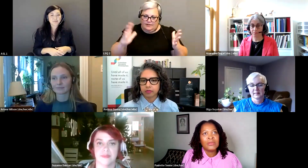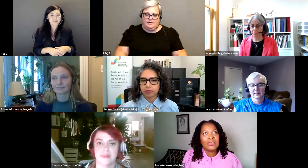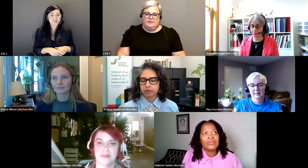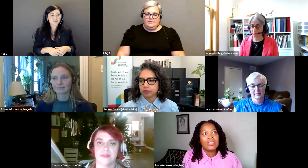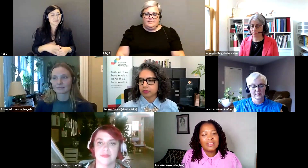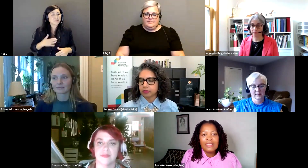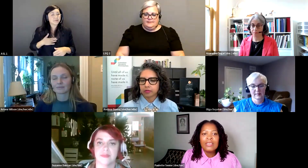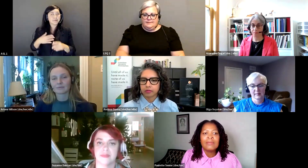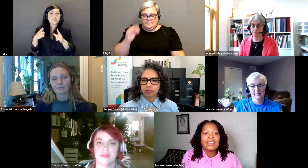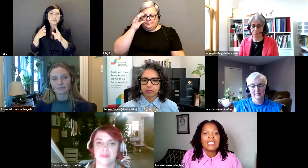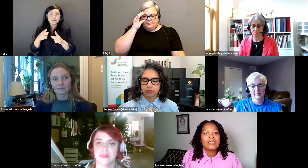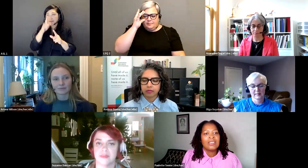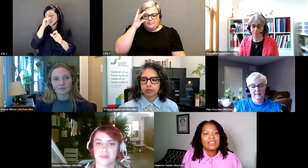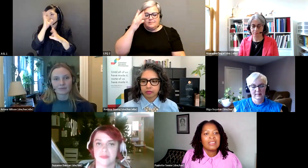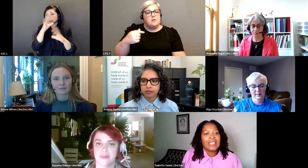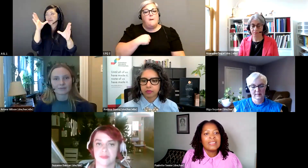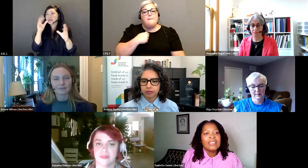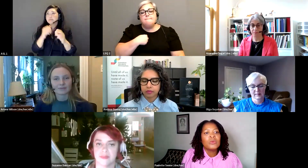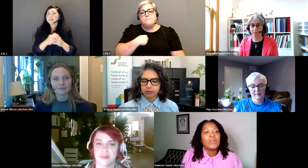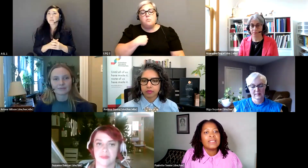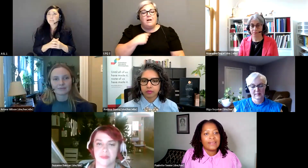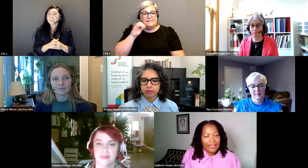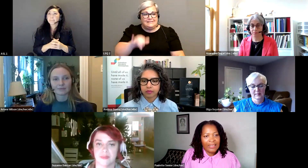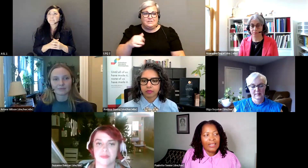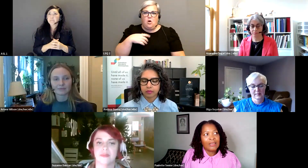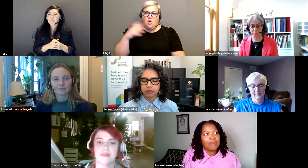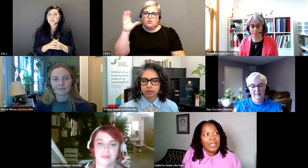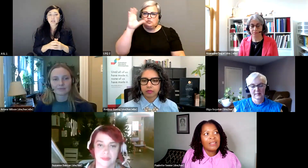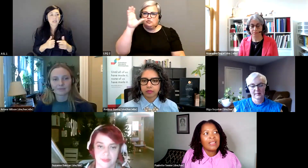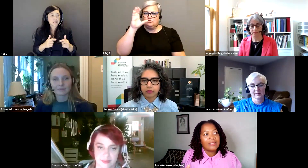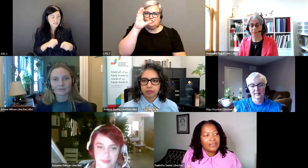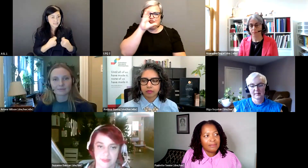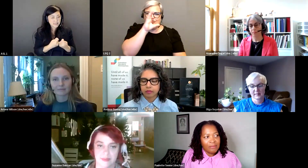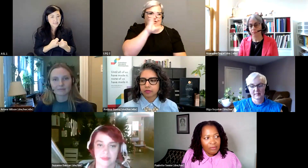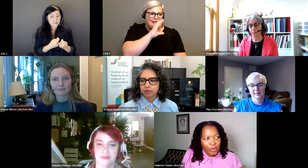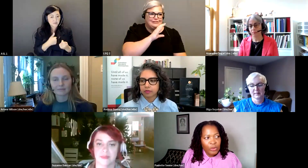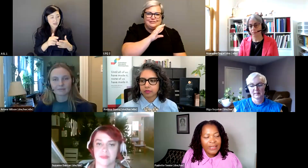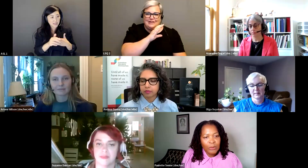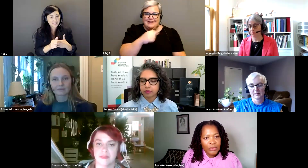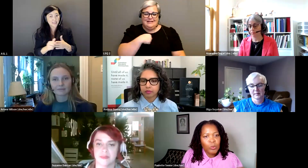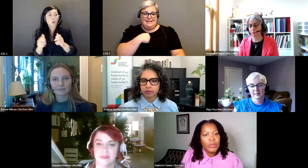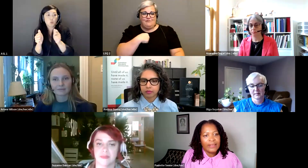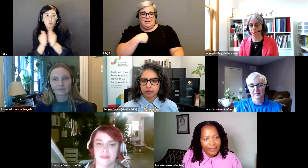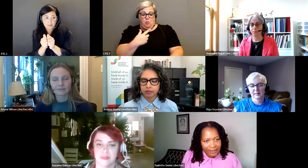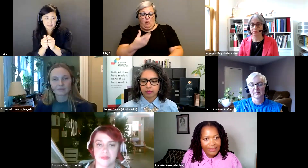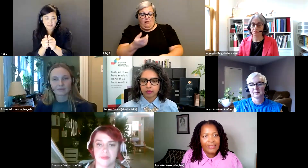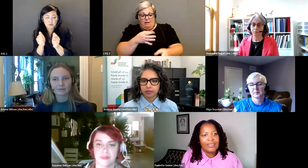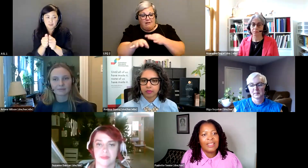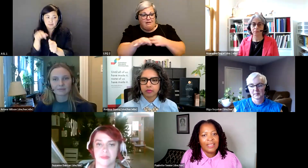in terms of teams that I lead with. And I use that word